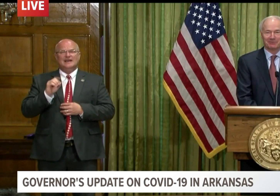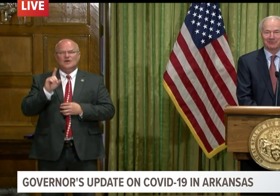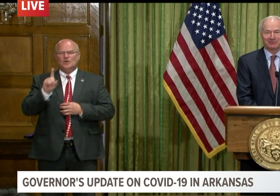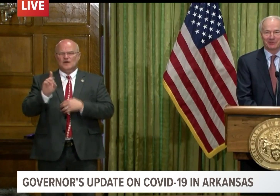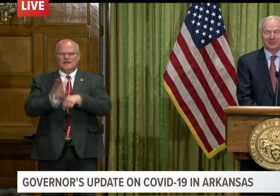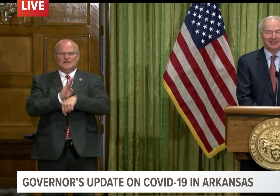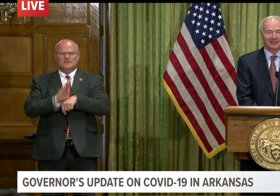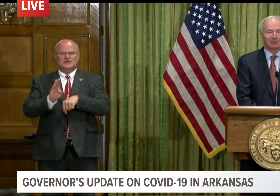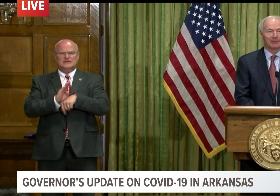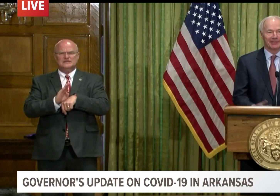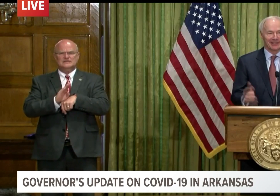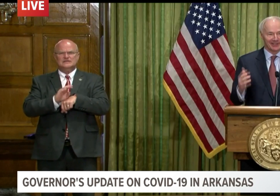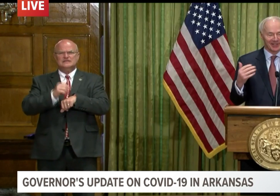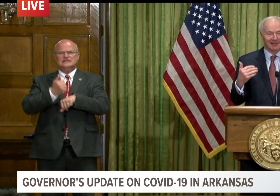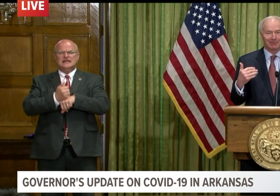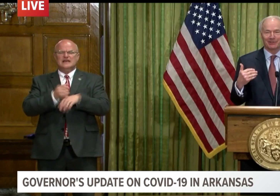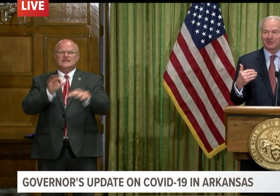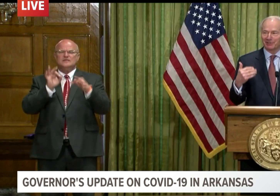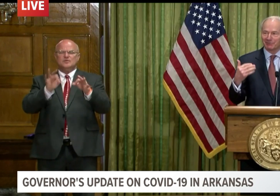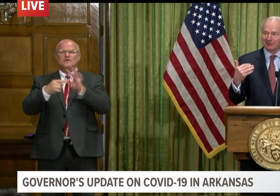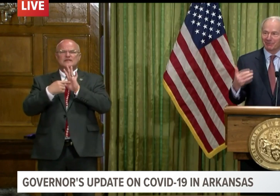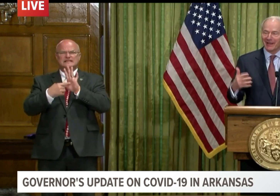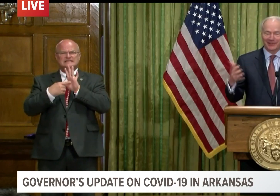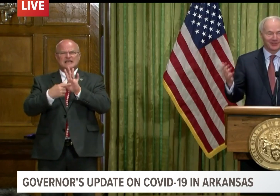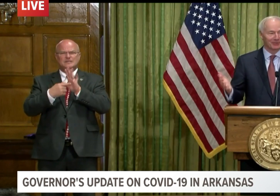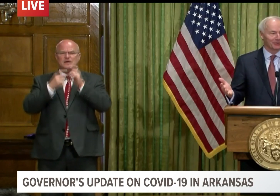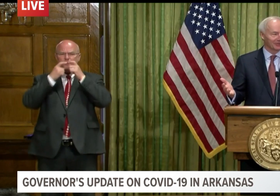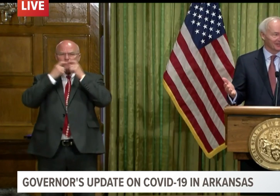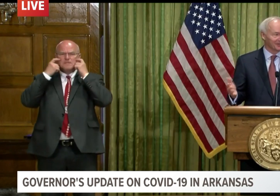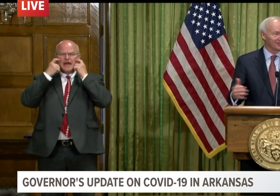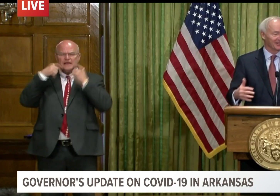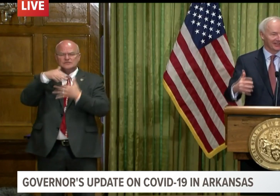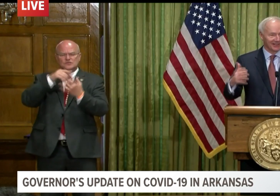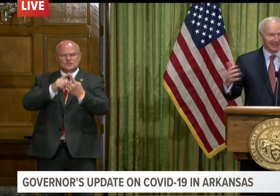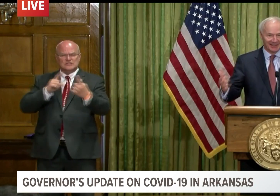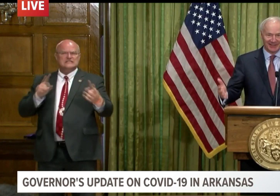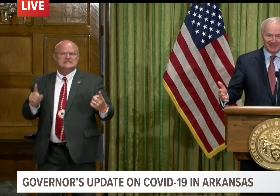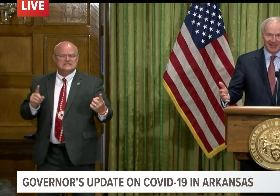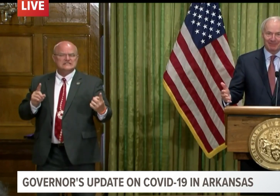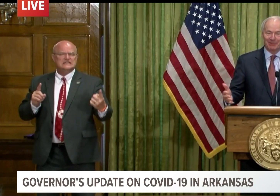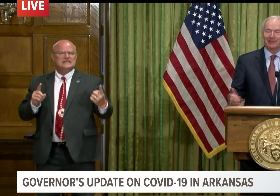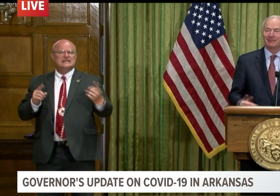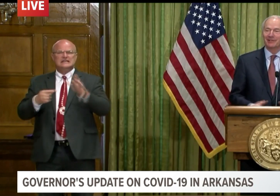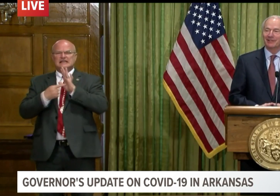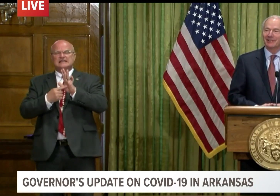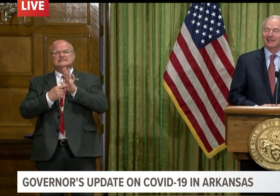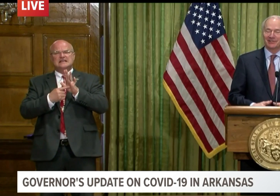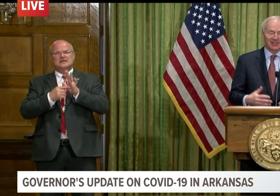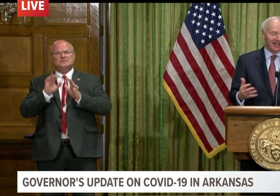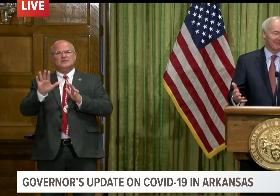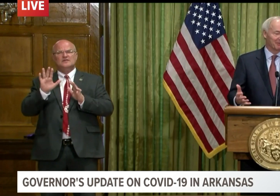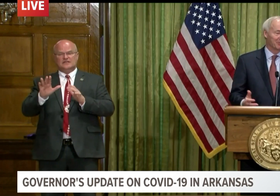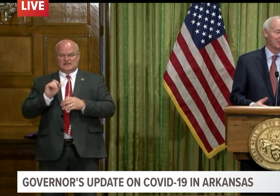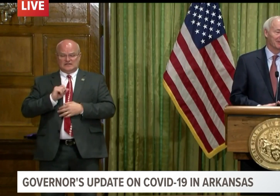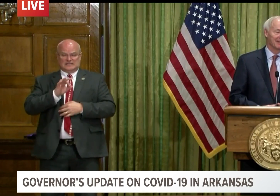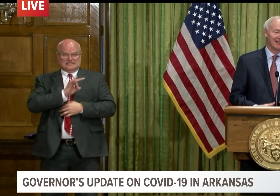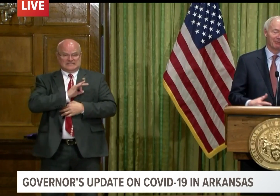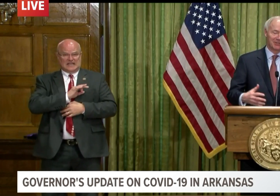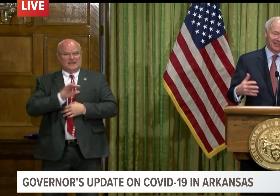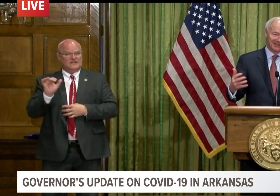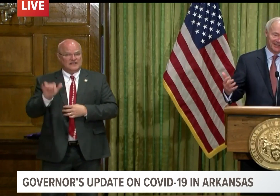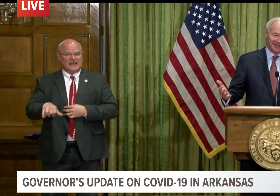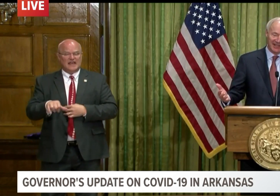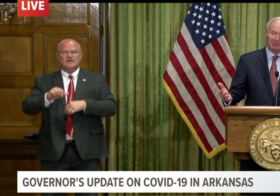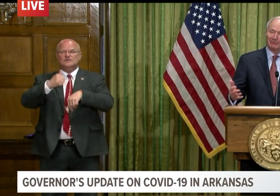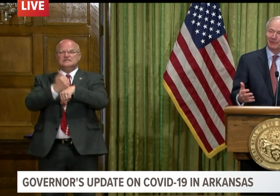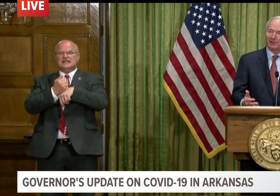one of them was setting the perfect example in terms of mask, social distancing, example of their staff that was doing that,